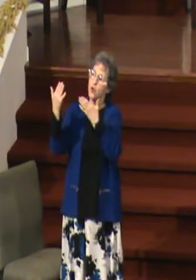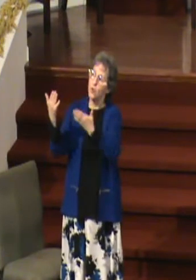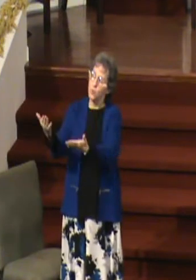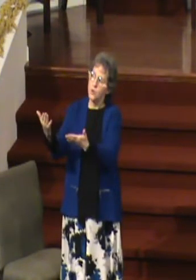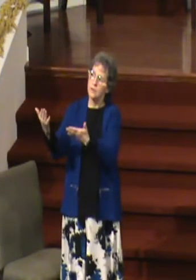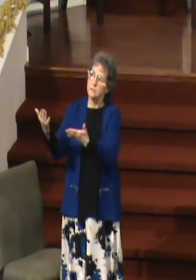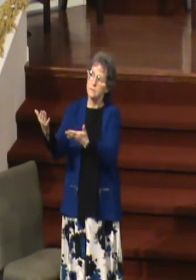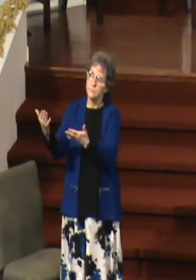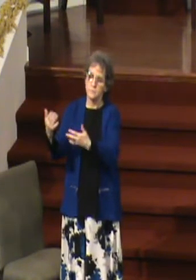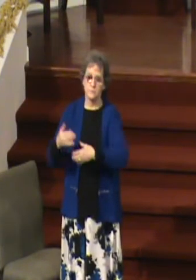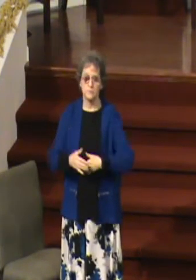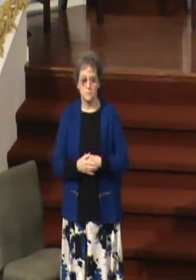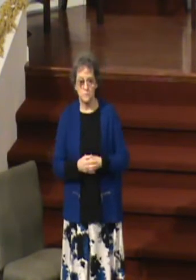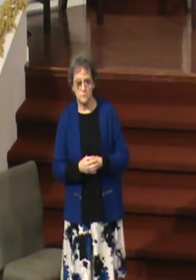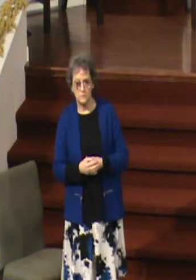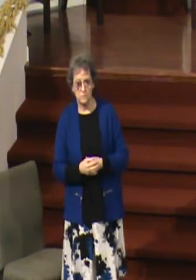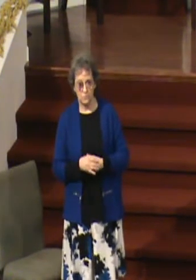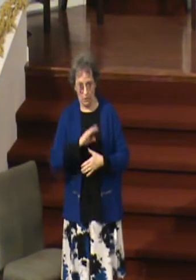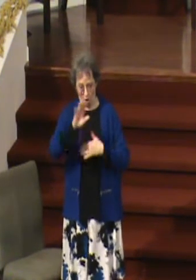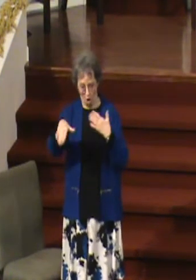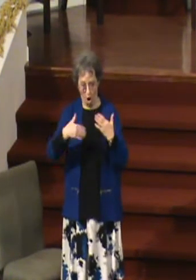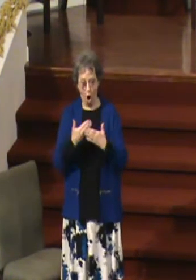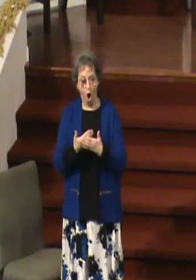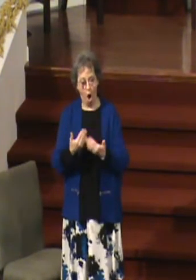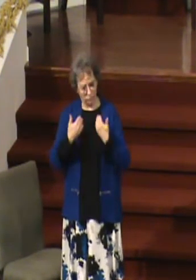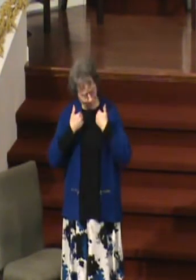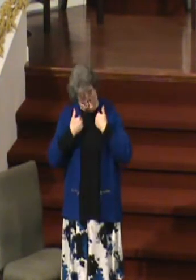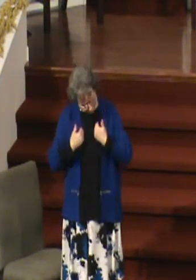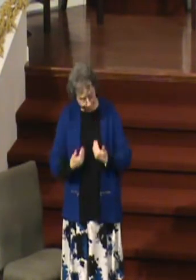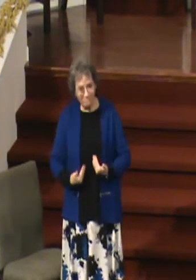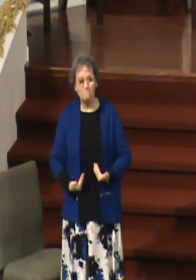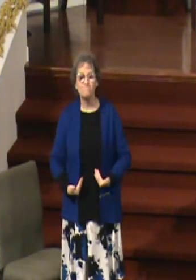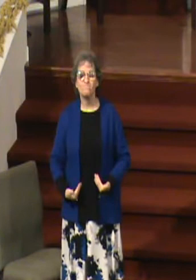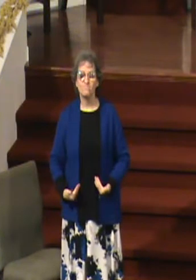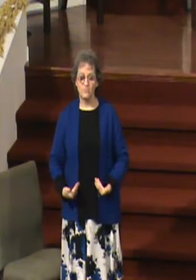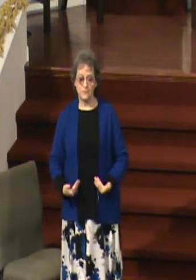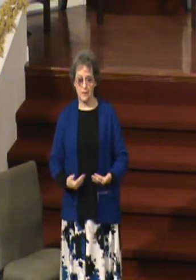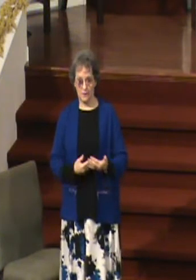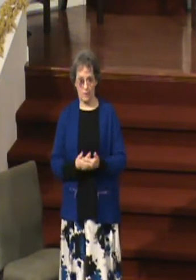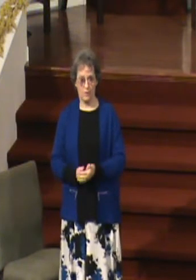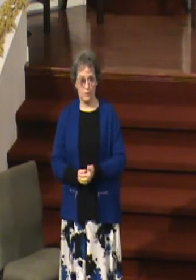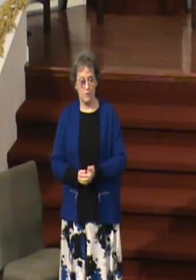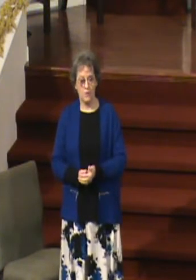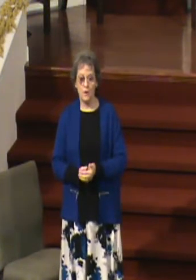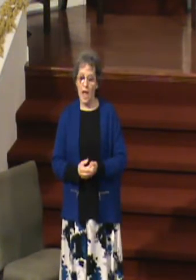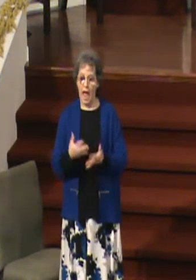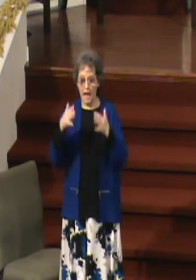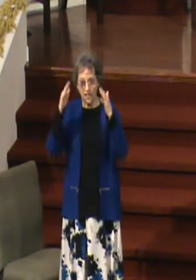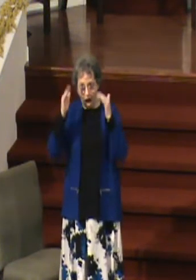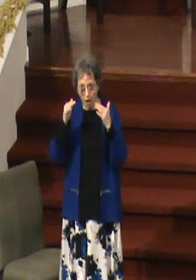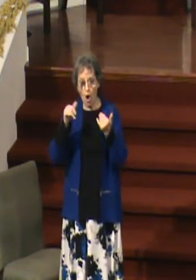gratitude. All that I am and ever hope to be,